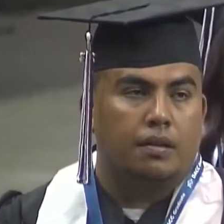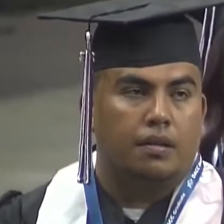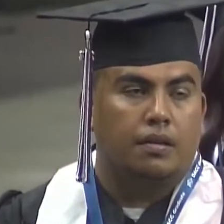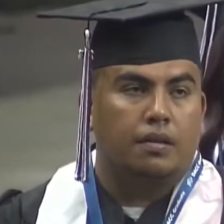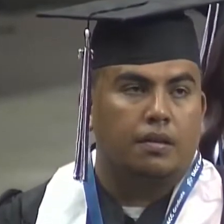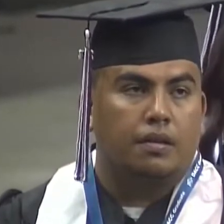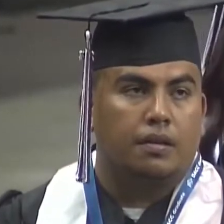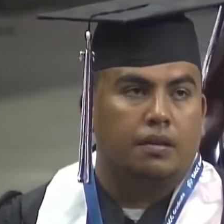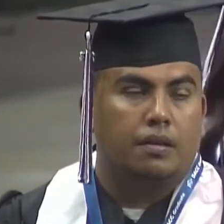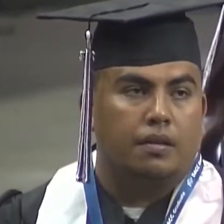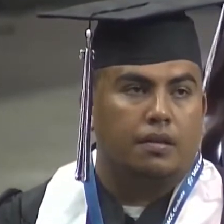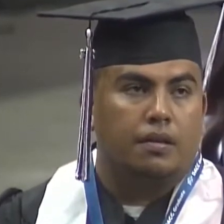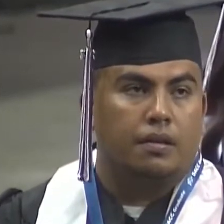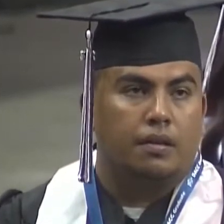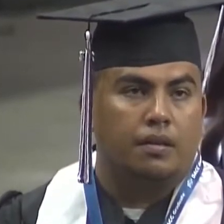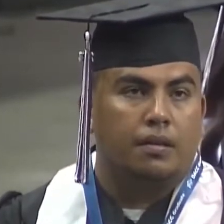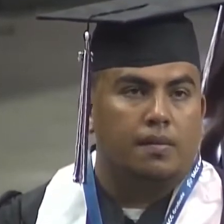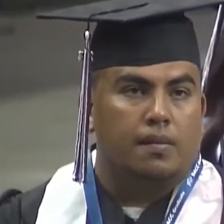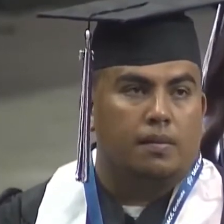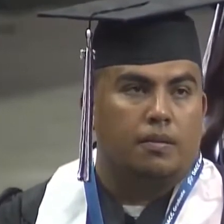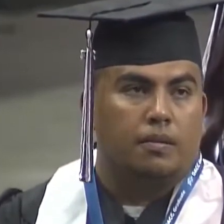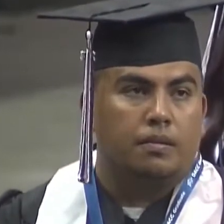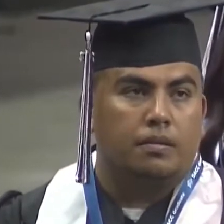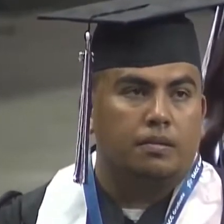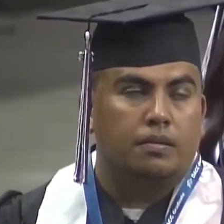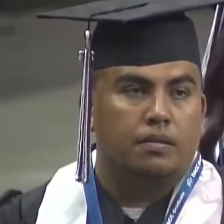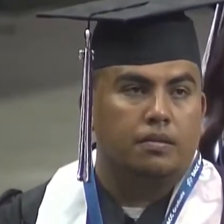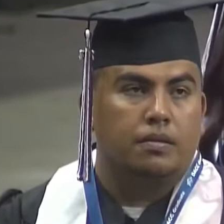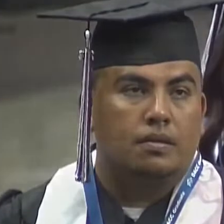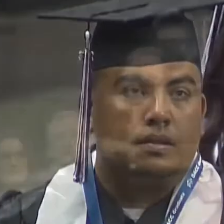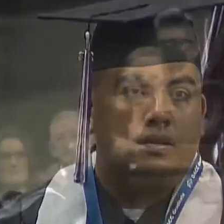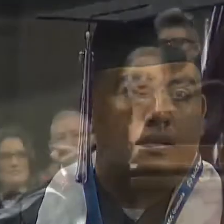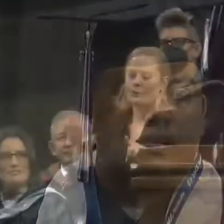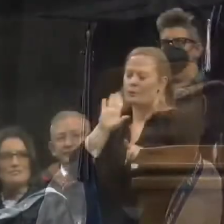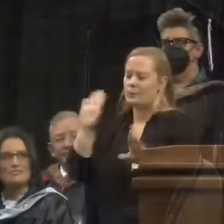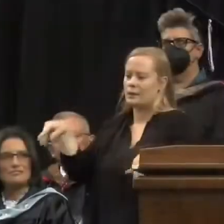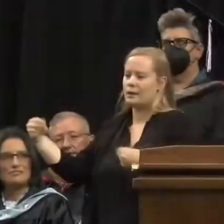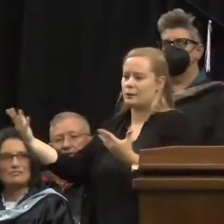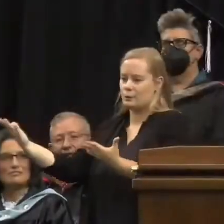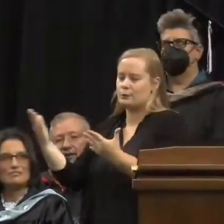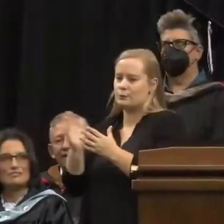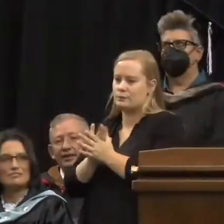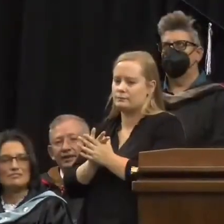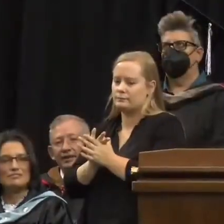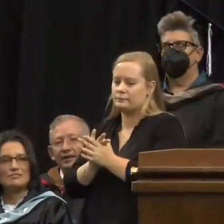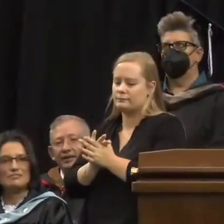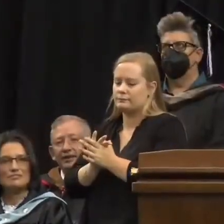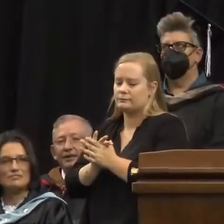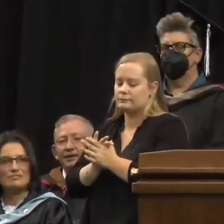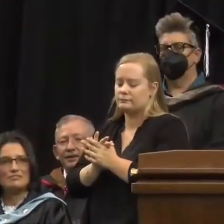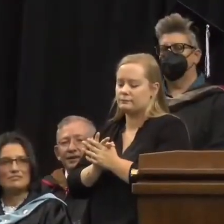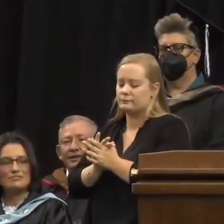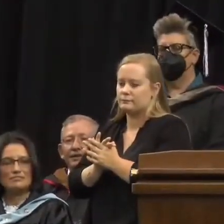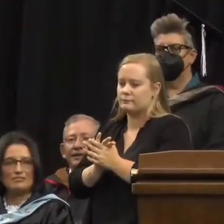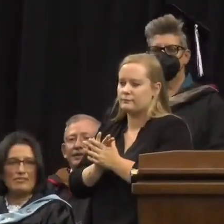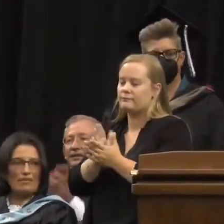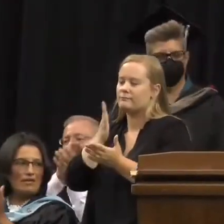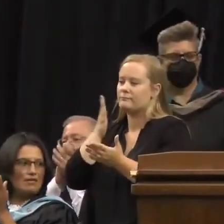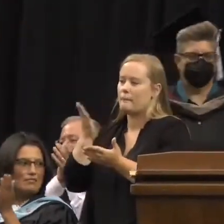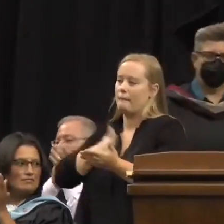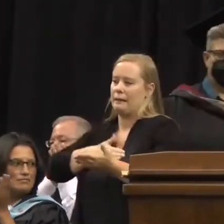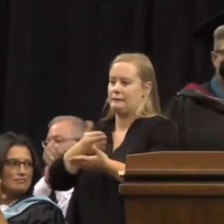dear friend to our 2022 honorary degree recipient, whom she will introduce. Please help me welcome Senator Carrie